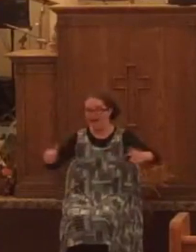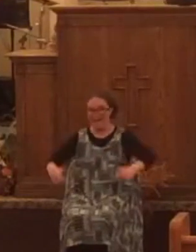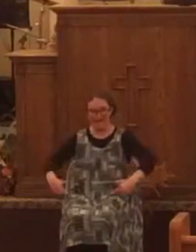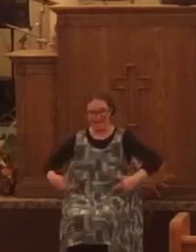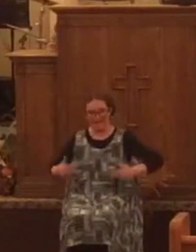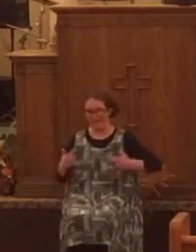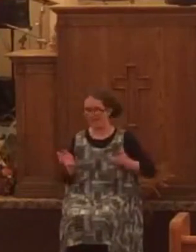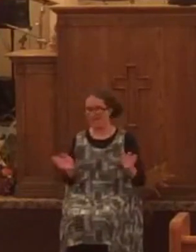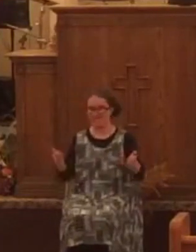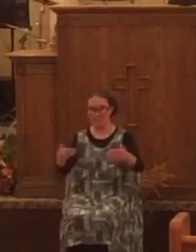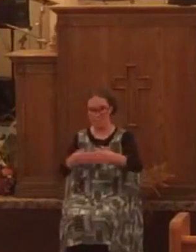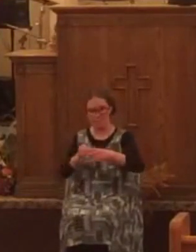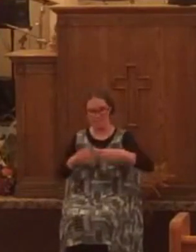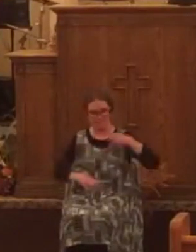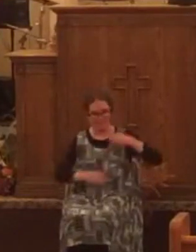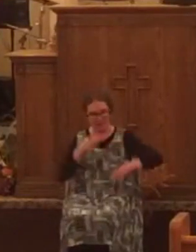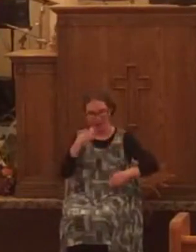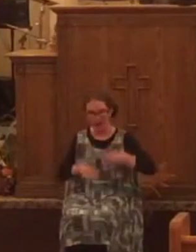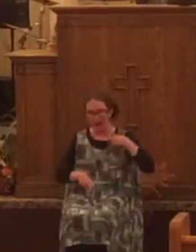fight.